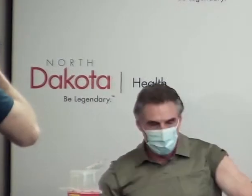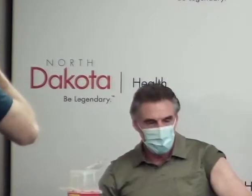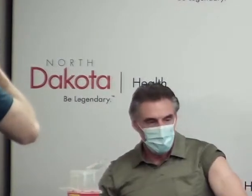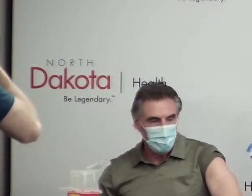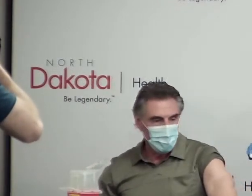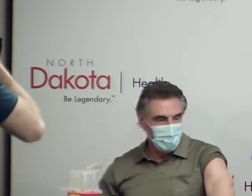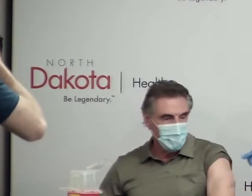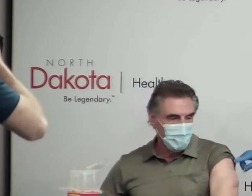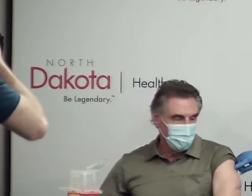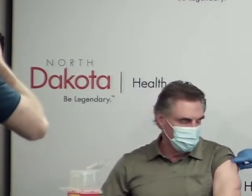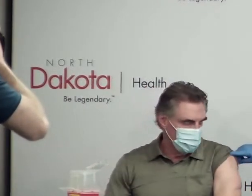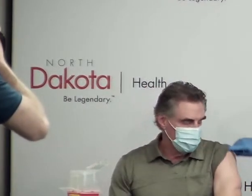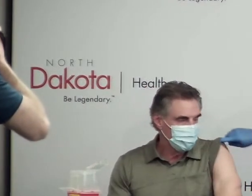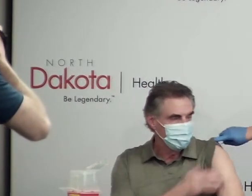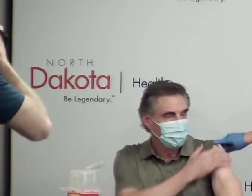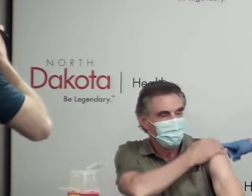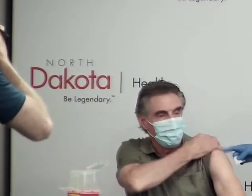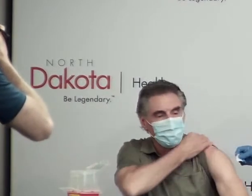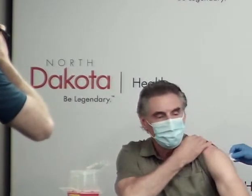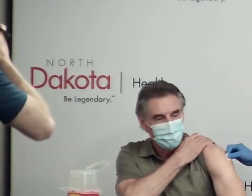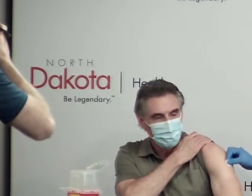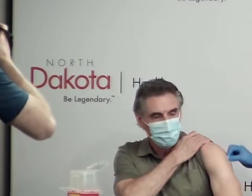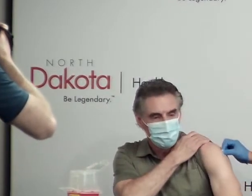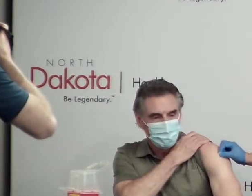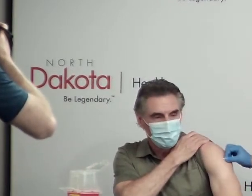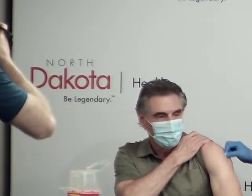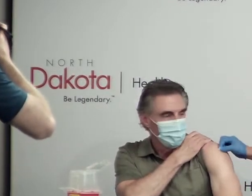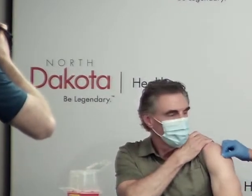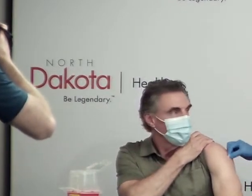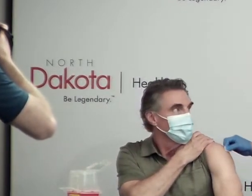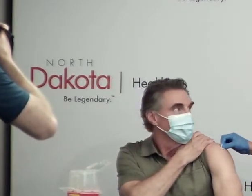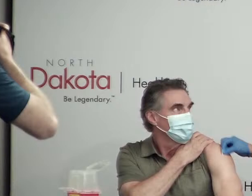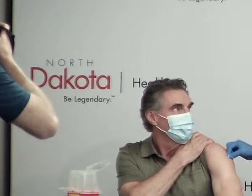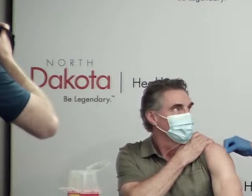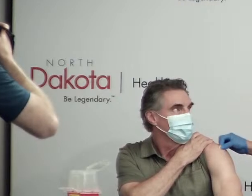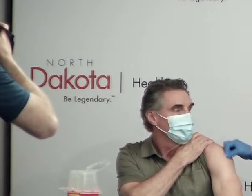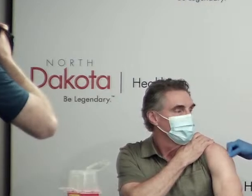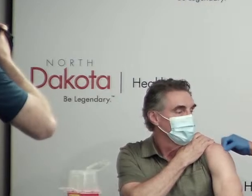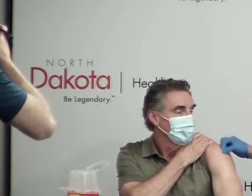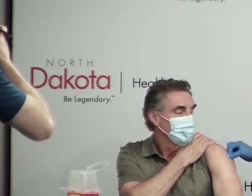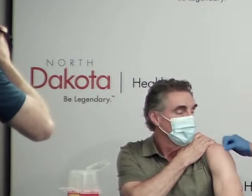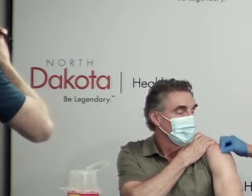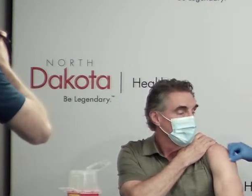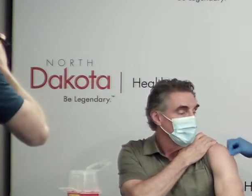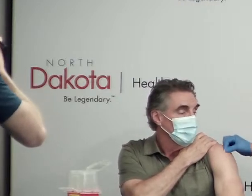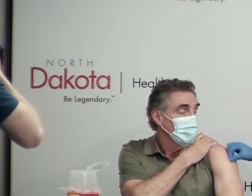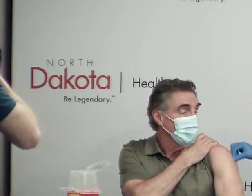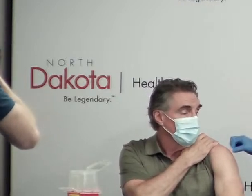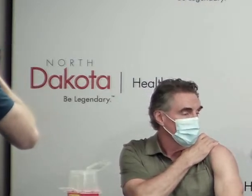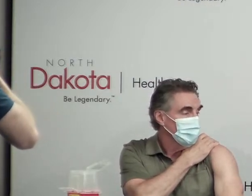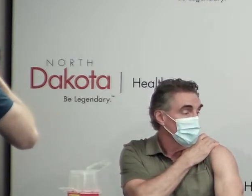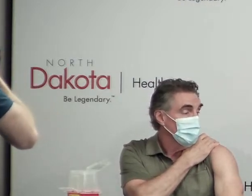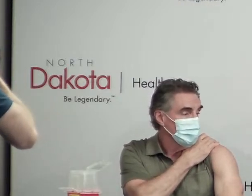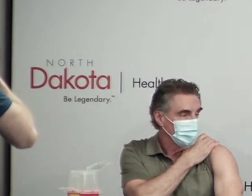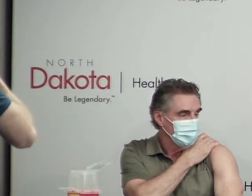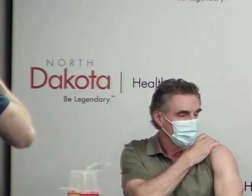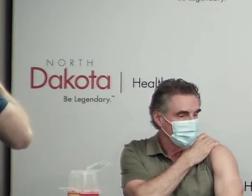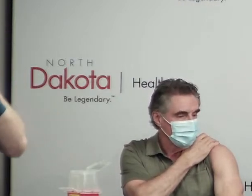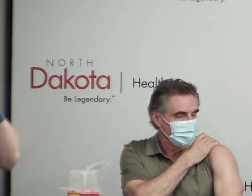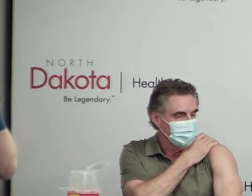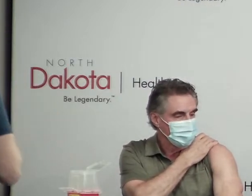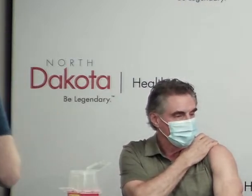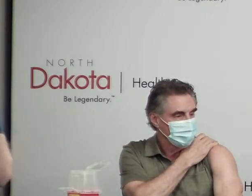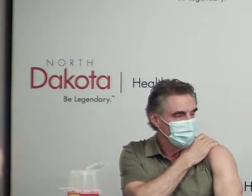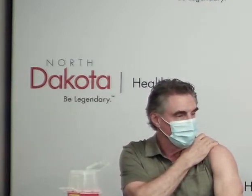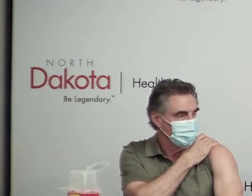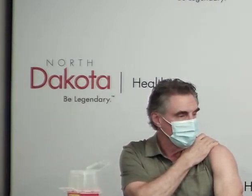It's your first high dose flu shot today. Your first high dose flu shot. The high dose, yeah, absolutely.